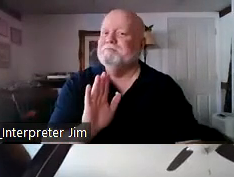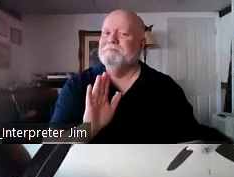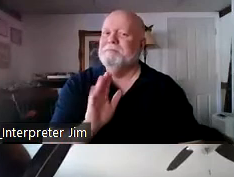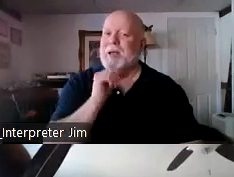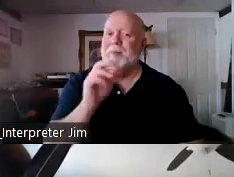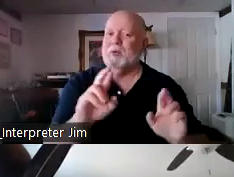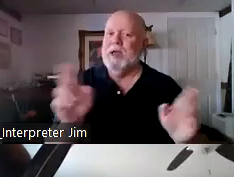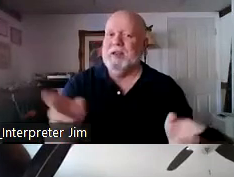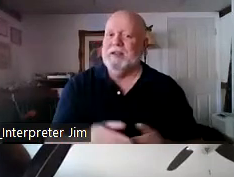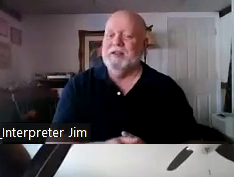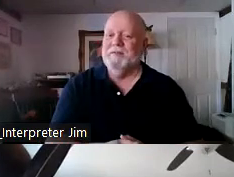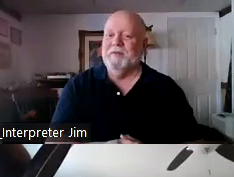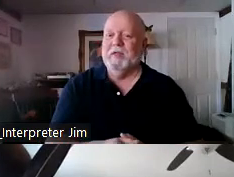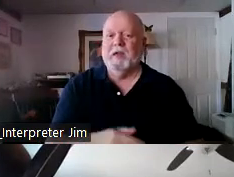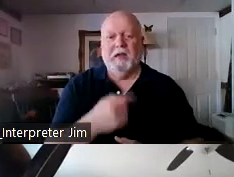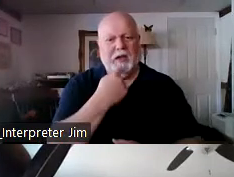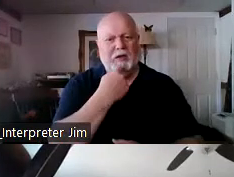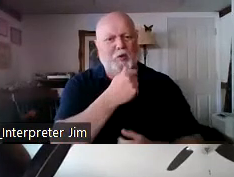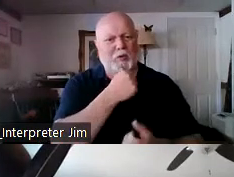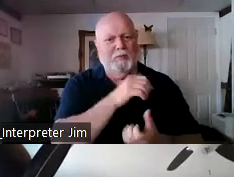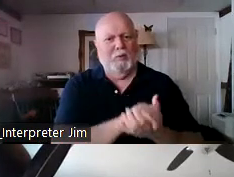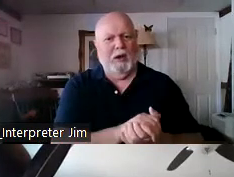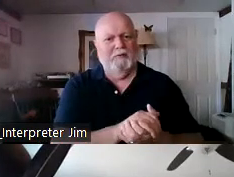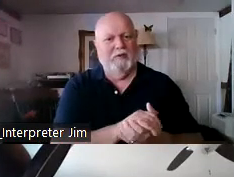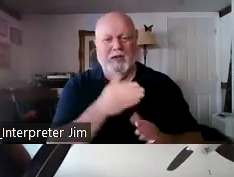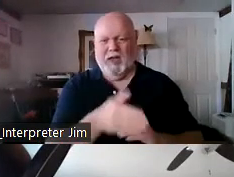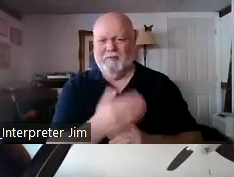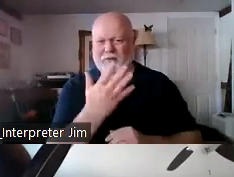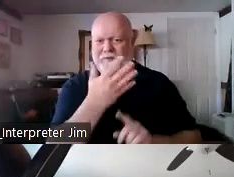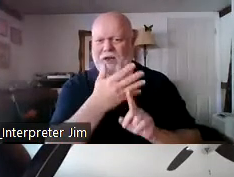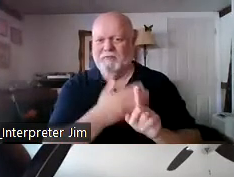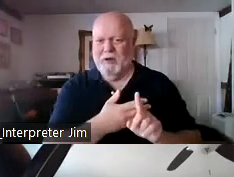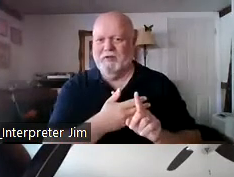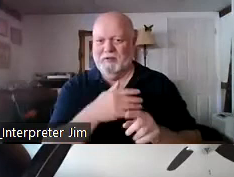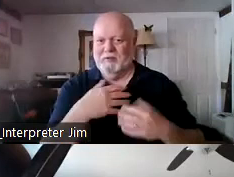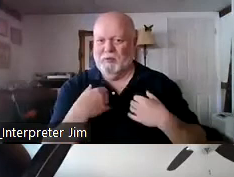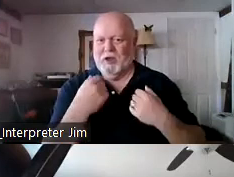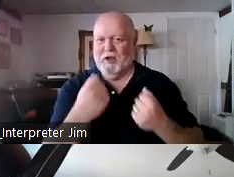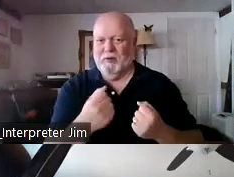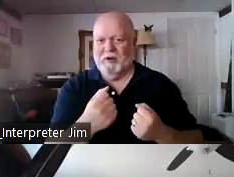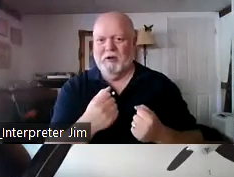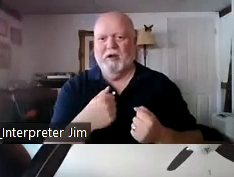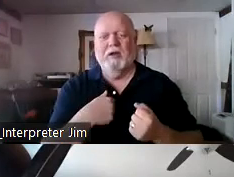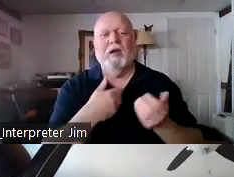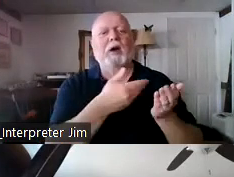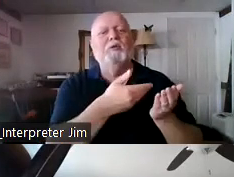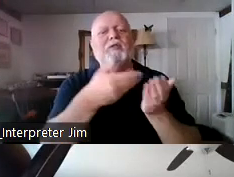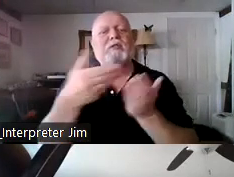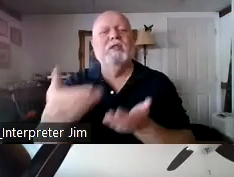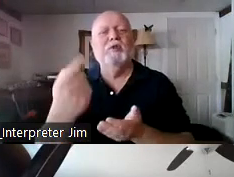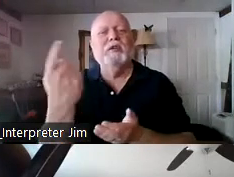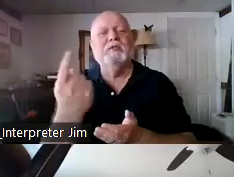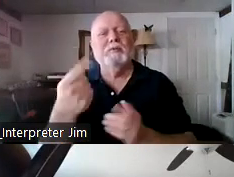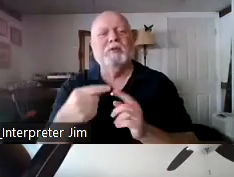like, probably like 5 months into my recovery, I was delivering at a customer, and it was the beginning of the NFL season,